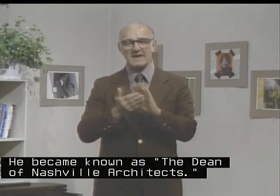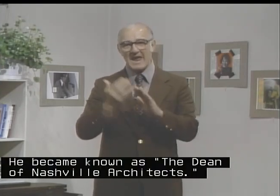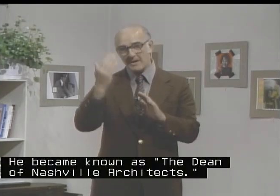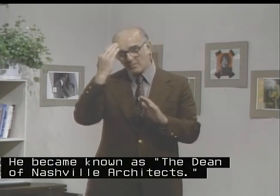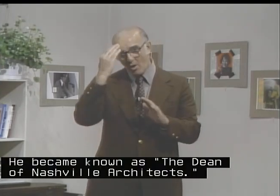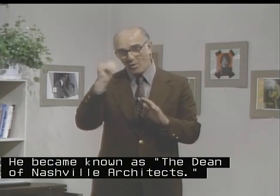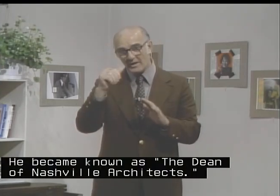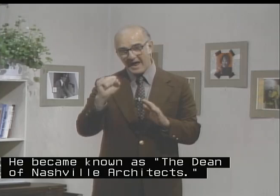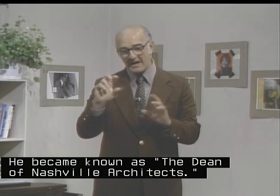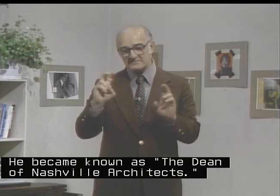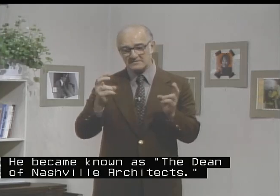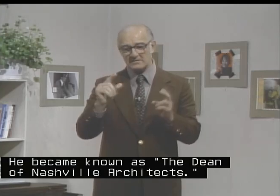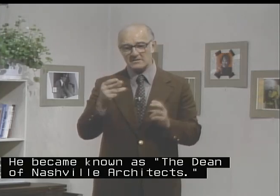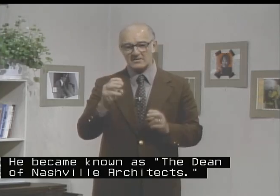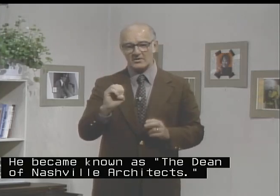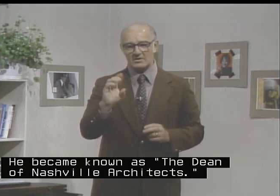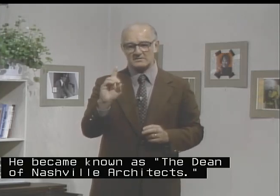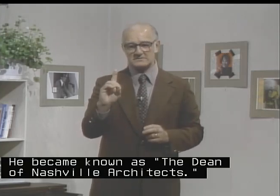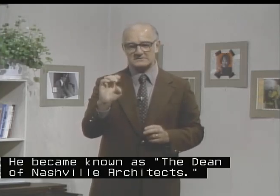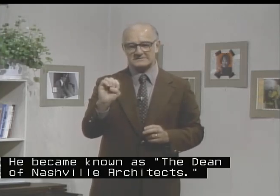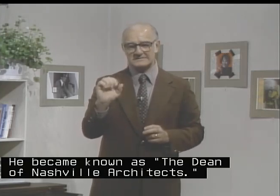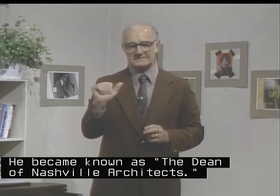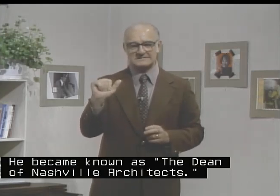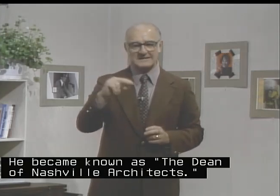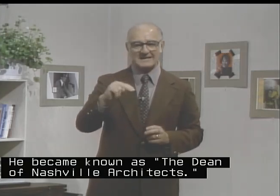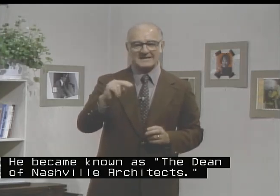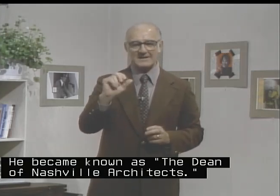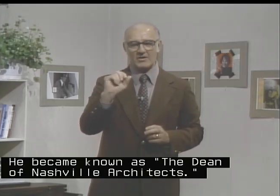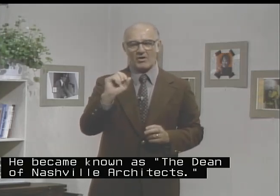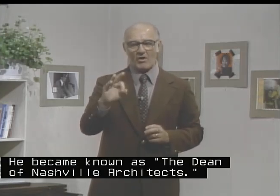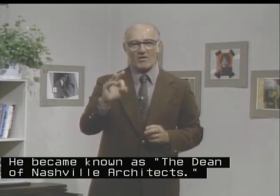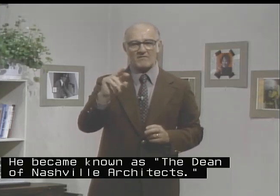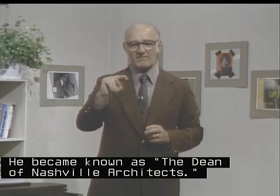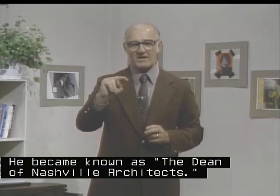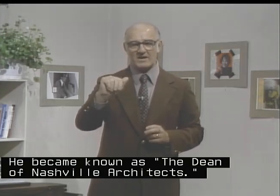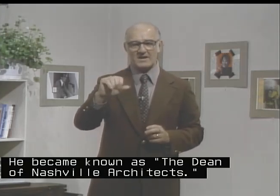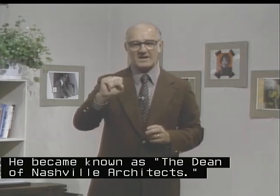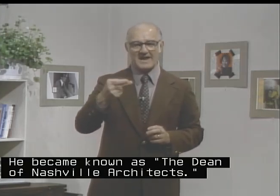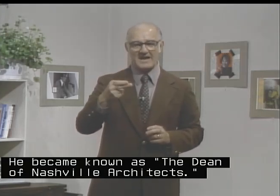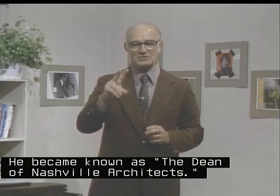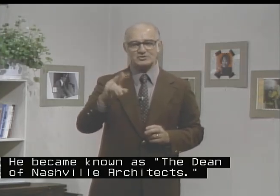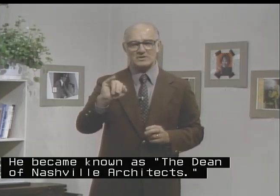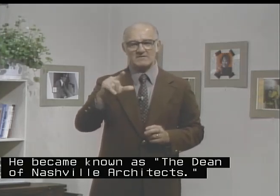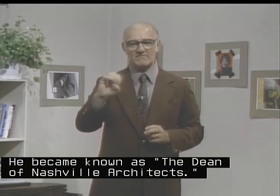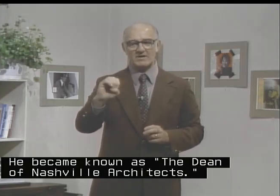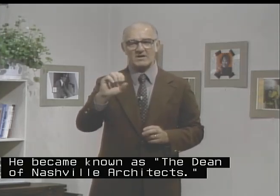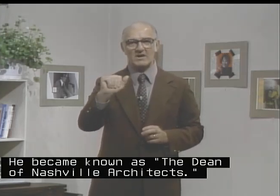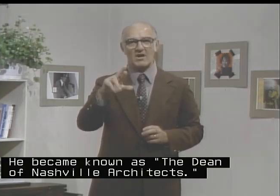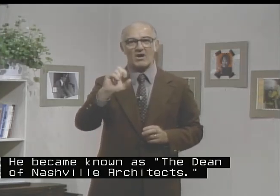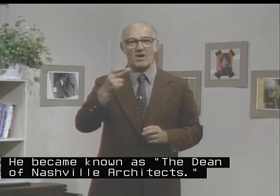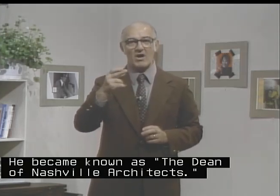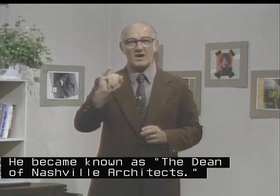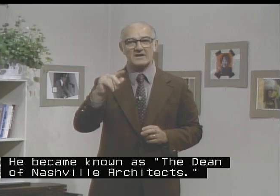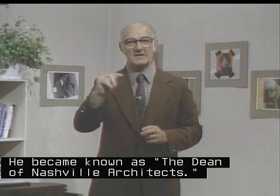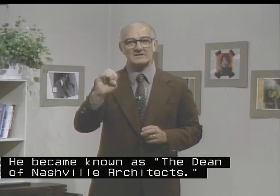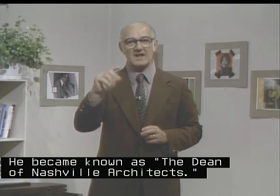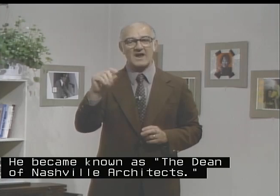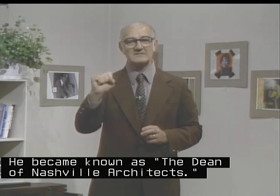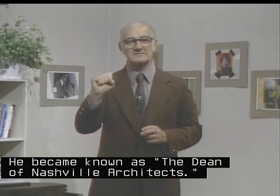became known as the Dean of Nashville